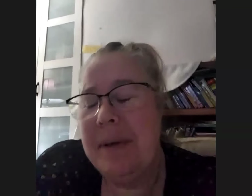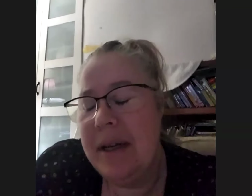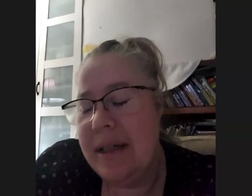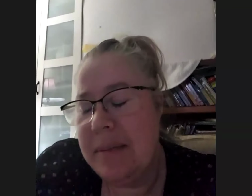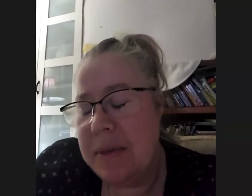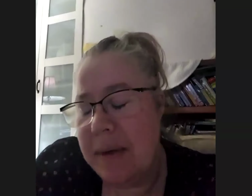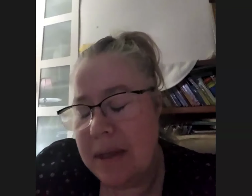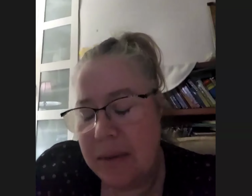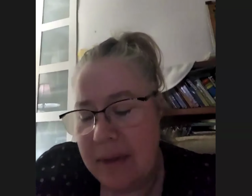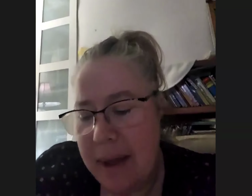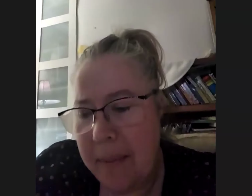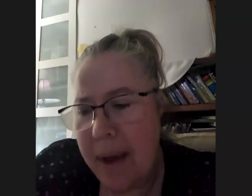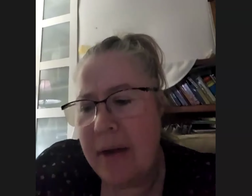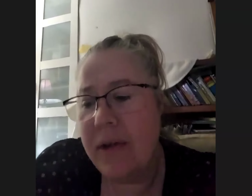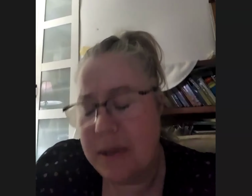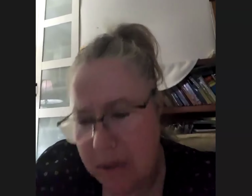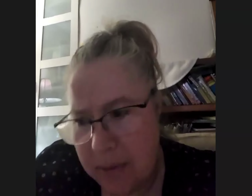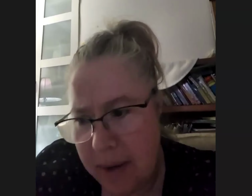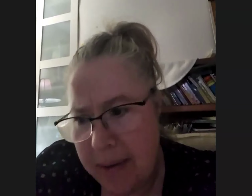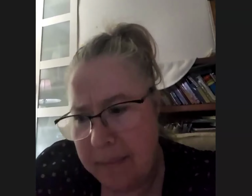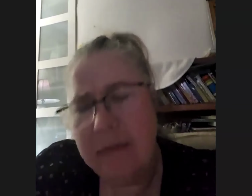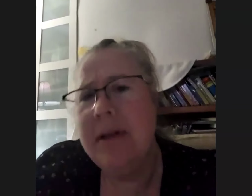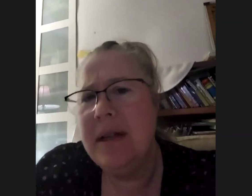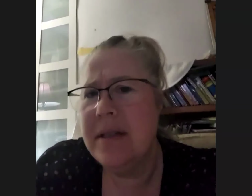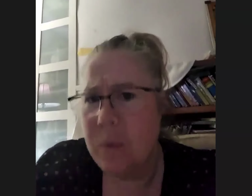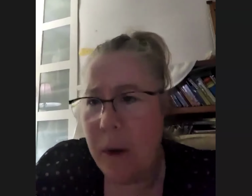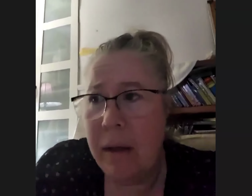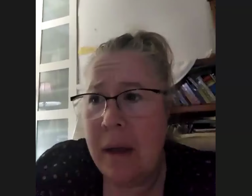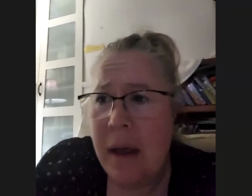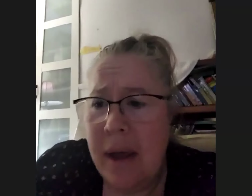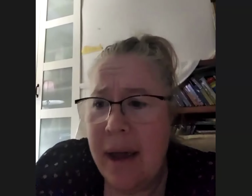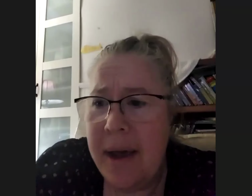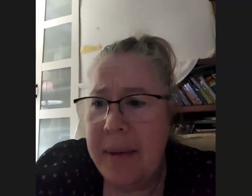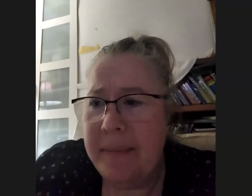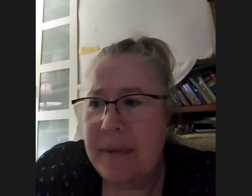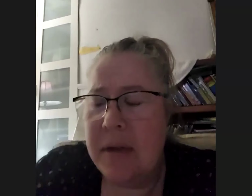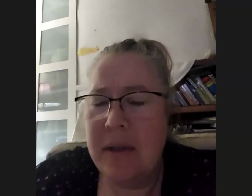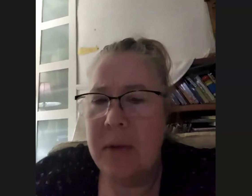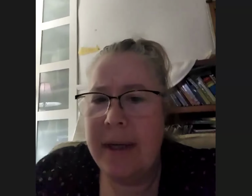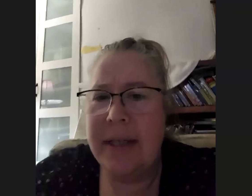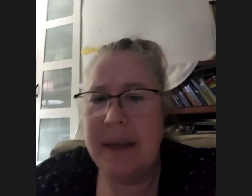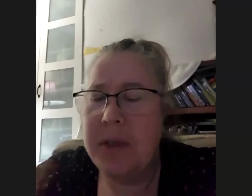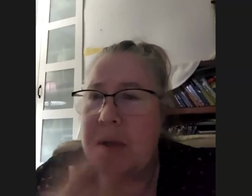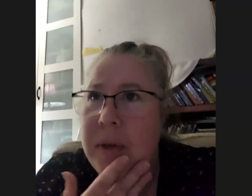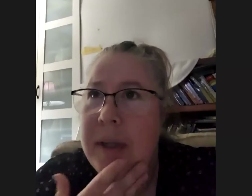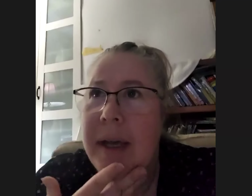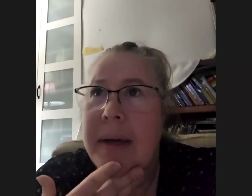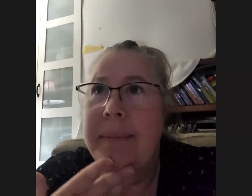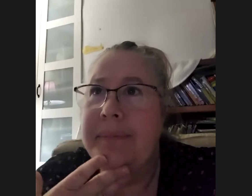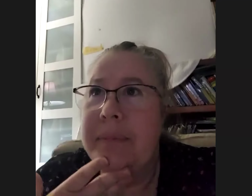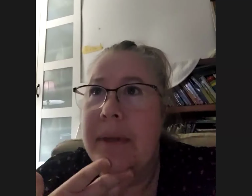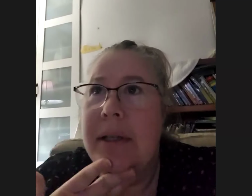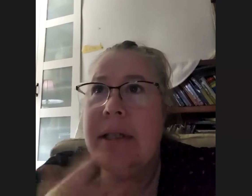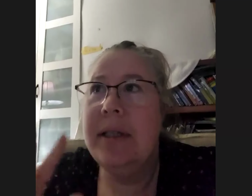of disabilities between the 2 of them, and also giftedness as well. So the twice